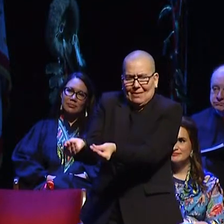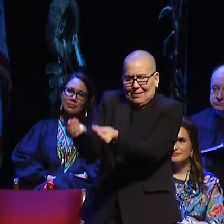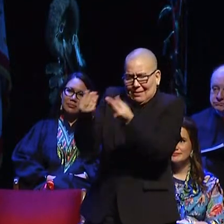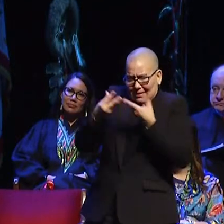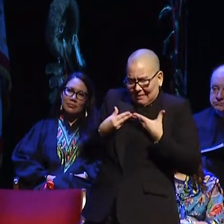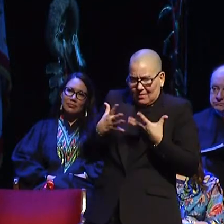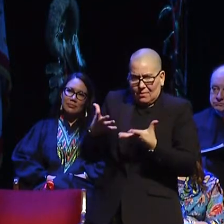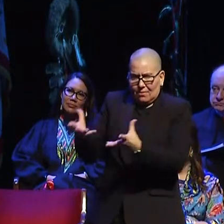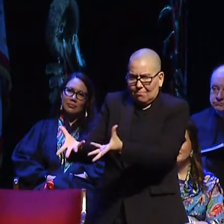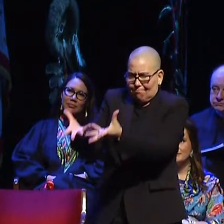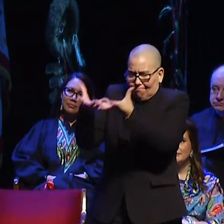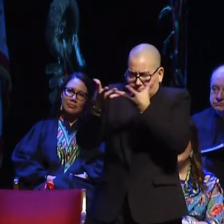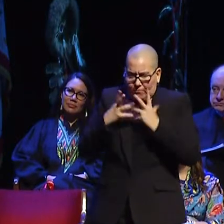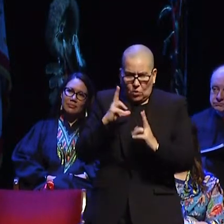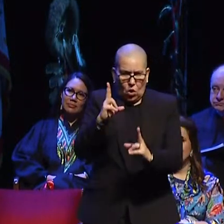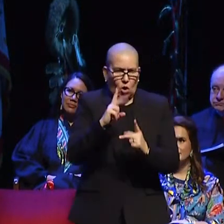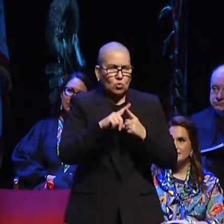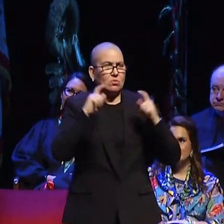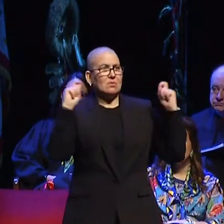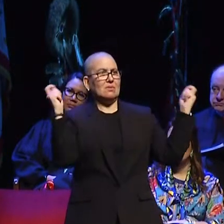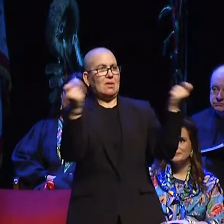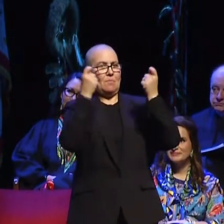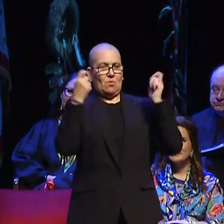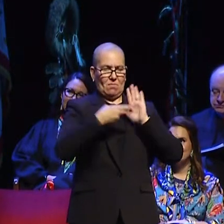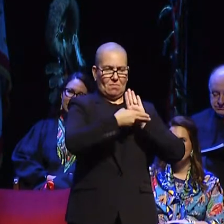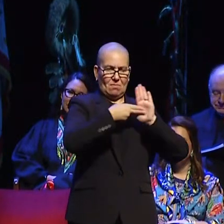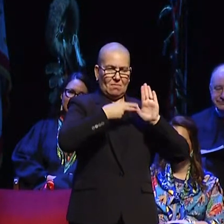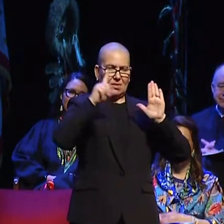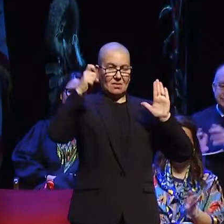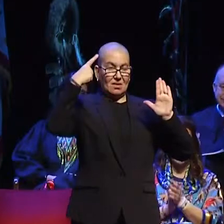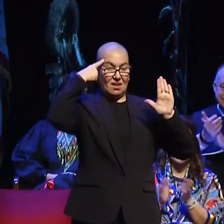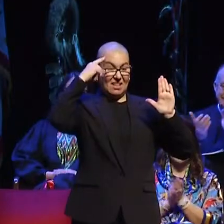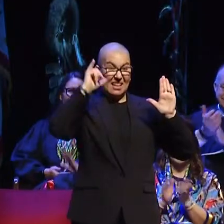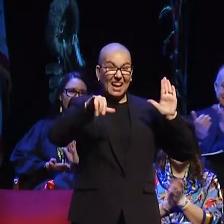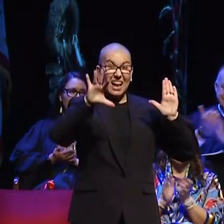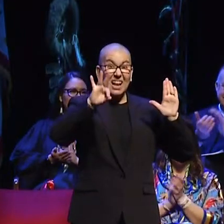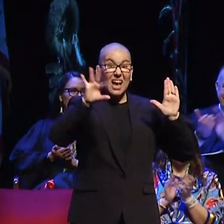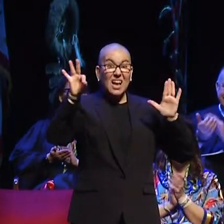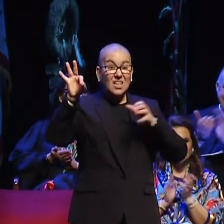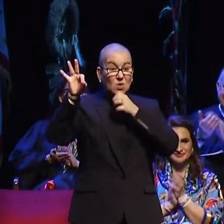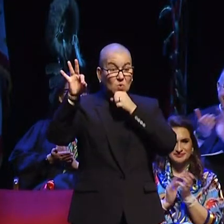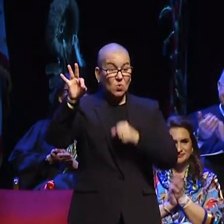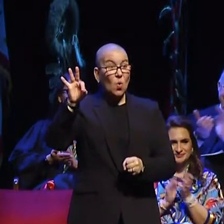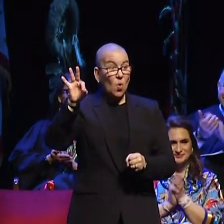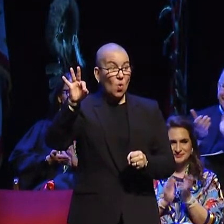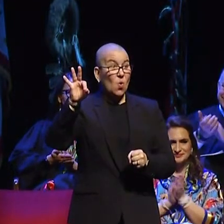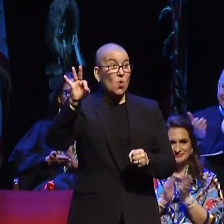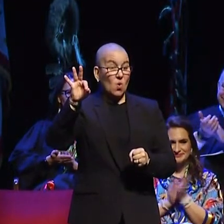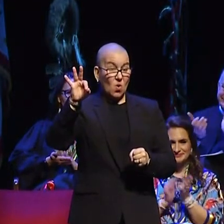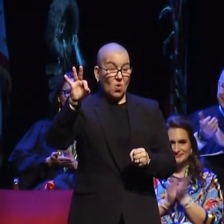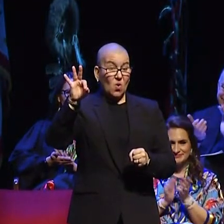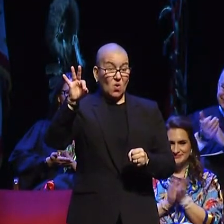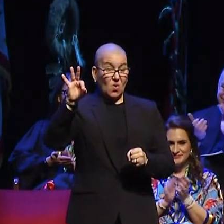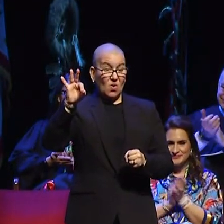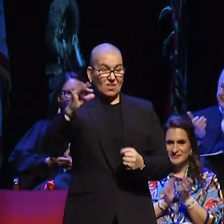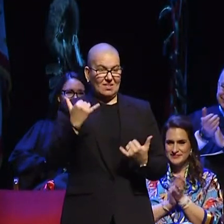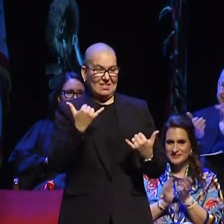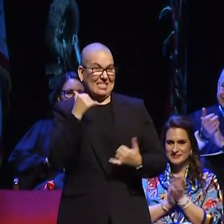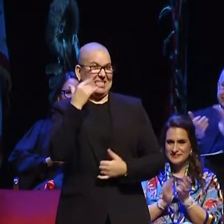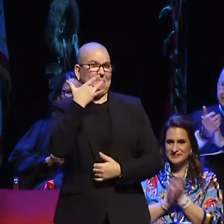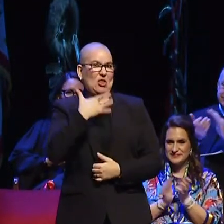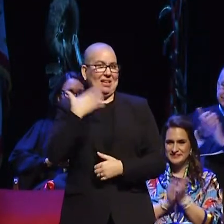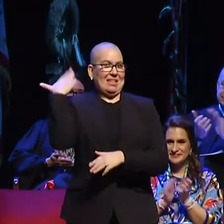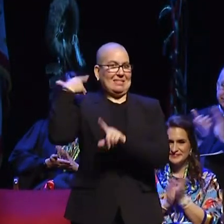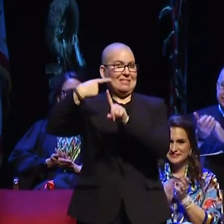to celebrate with Governor Quie and the family his 99th birthday. So we look forward to 100.